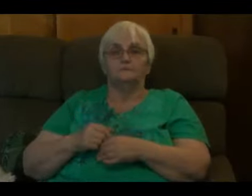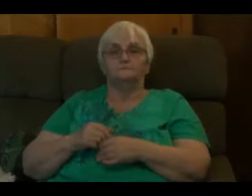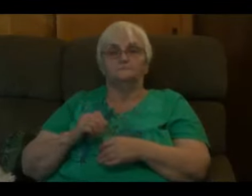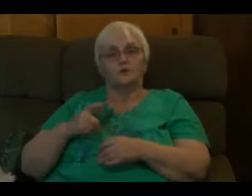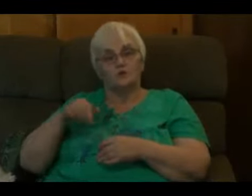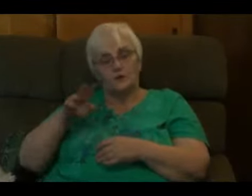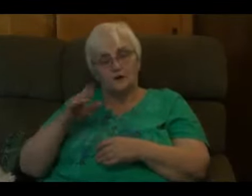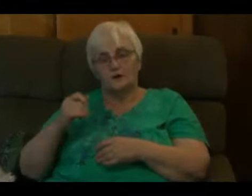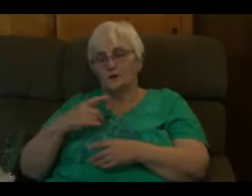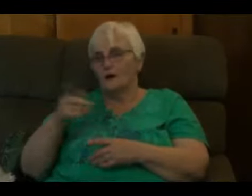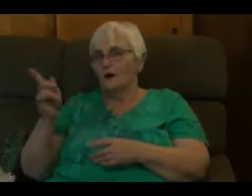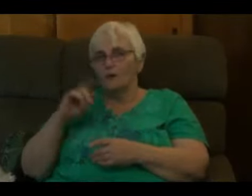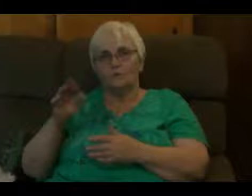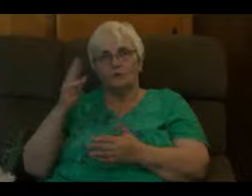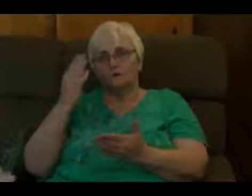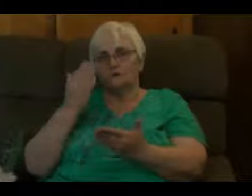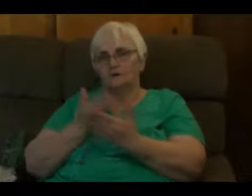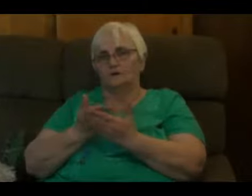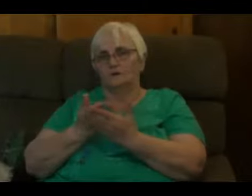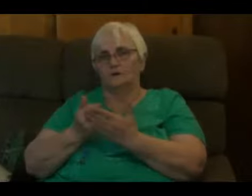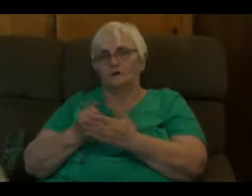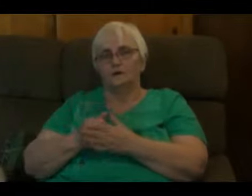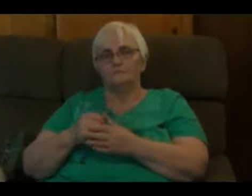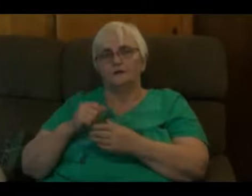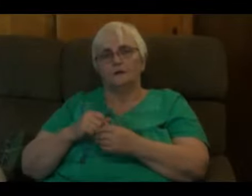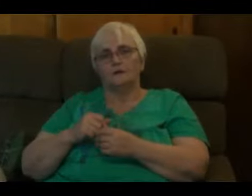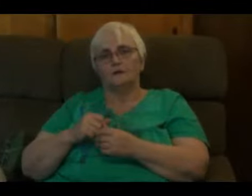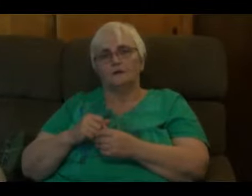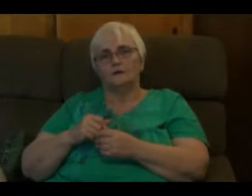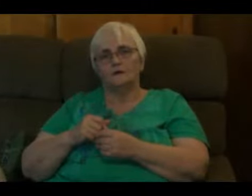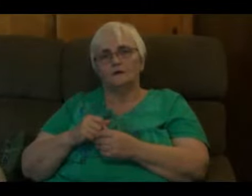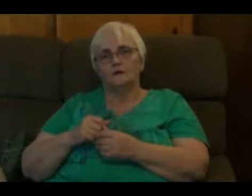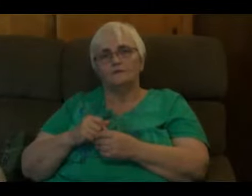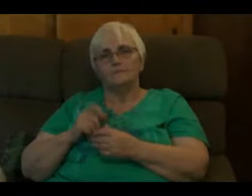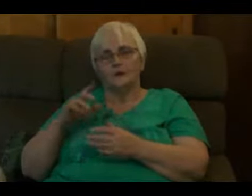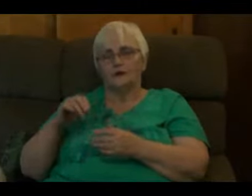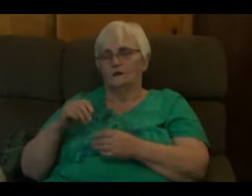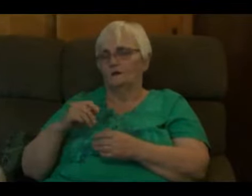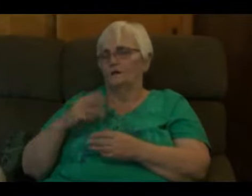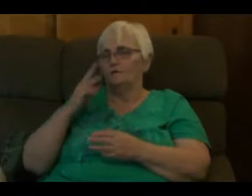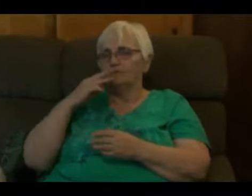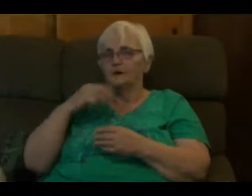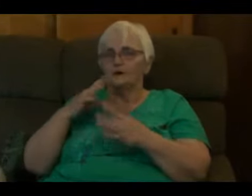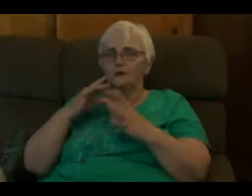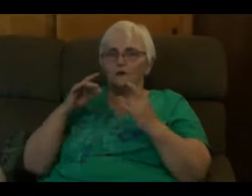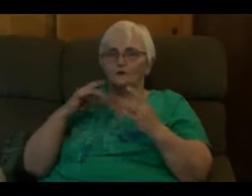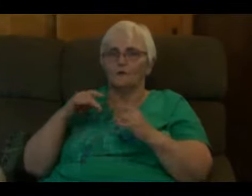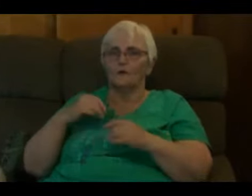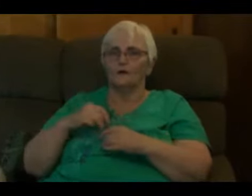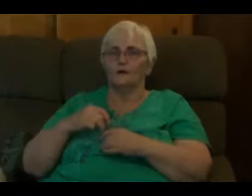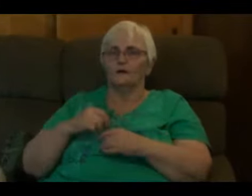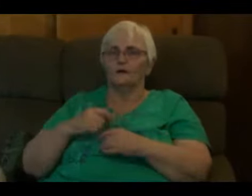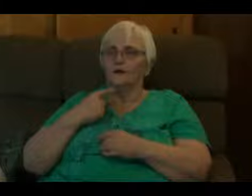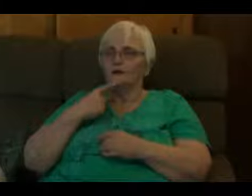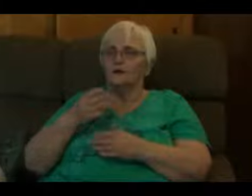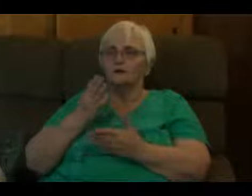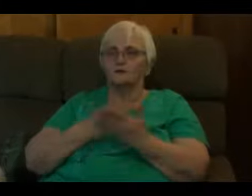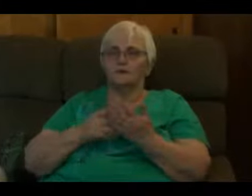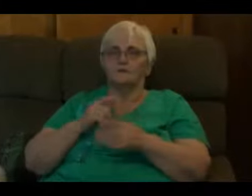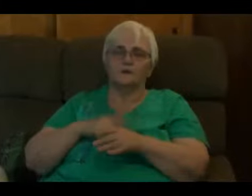traditions aren't always good. And this little humorous story I tell sometimes, too. When someone tells me